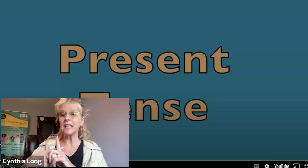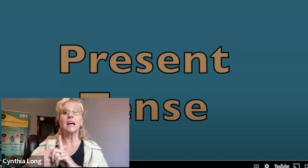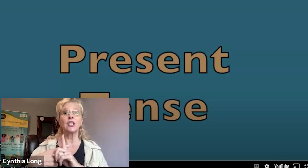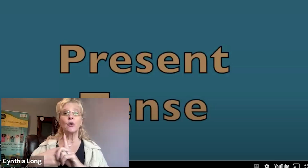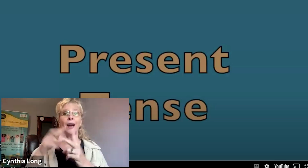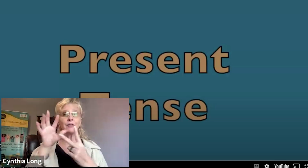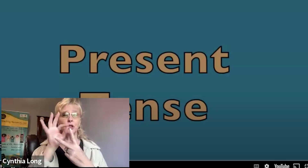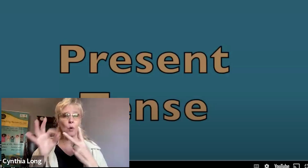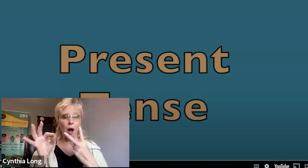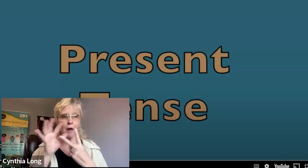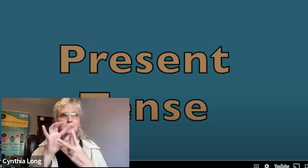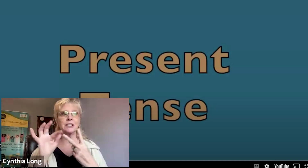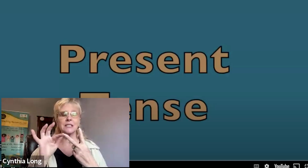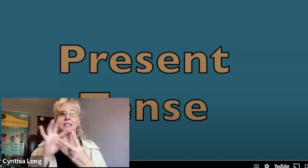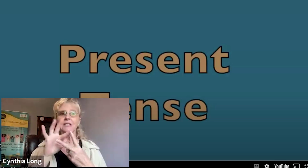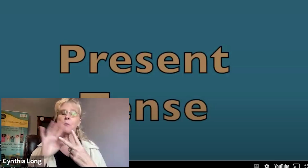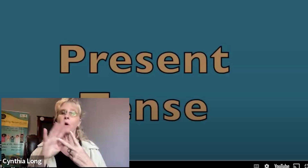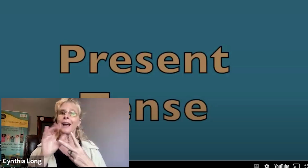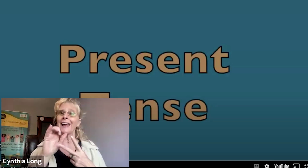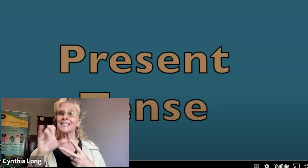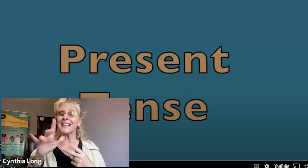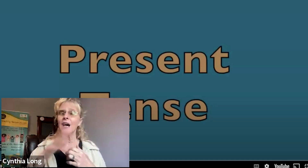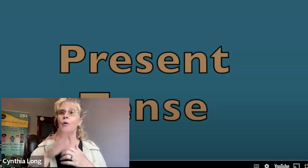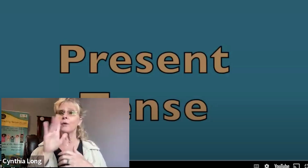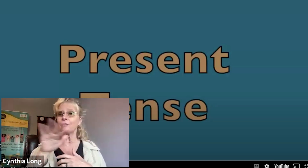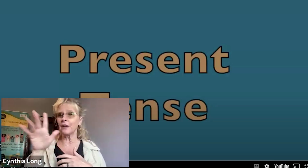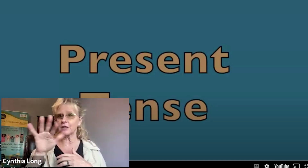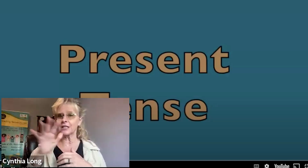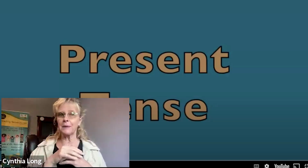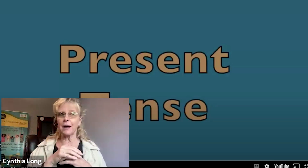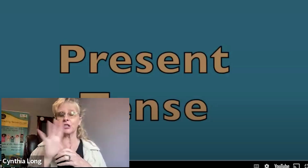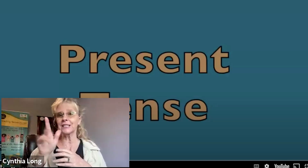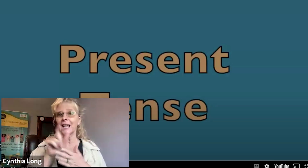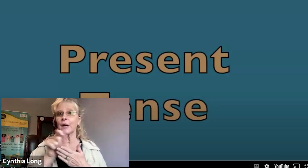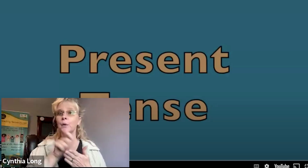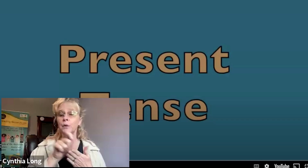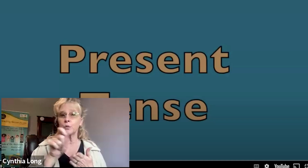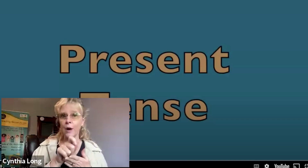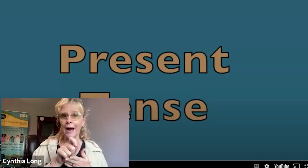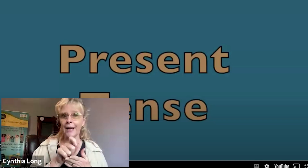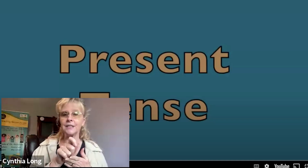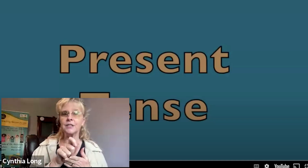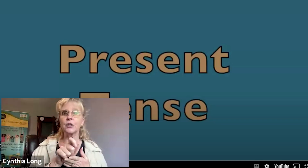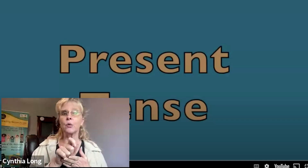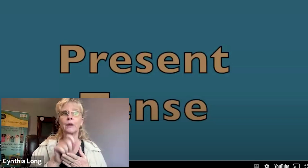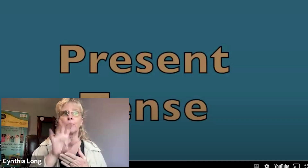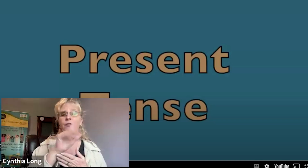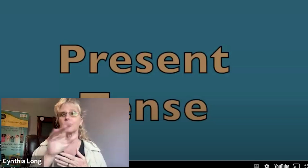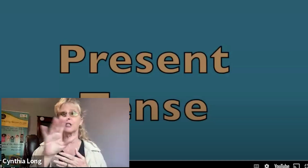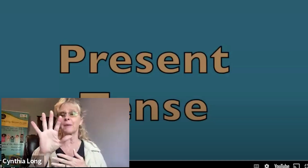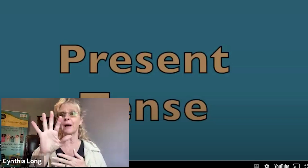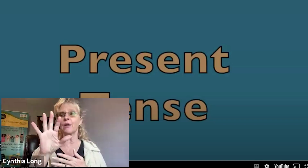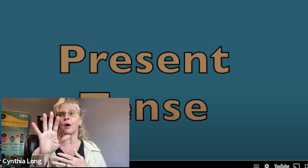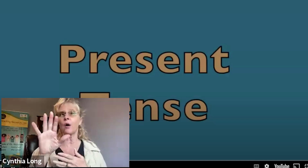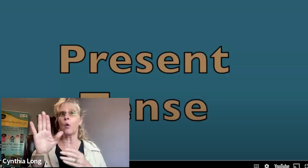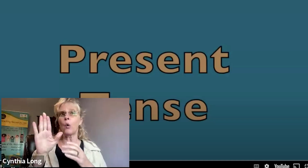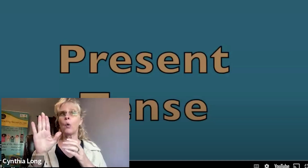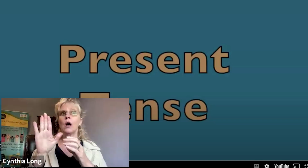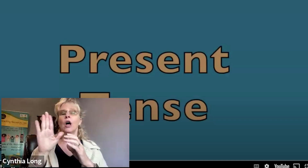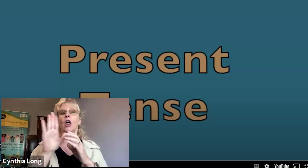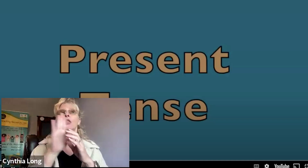month, you have two options. More ASL, we finger spell just like we would write it. So we don't finger